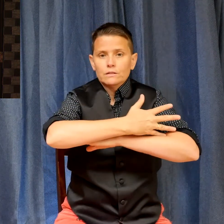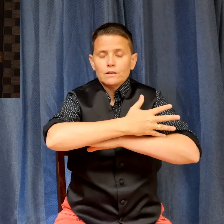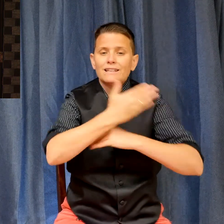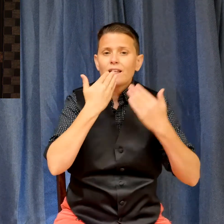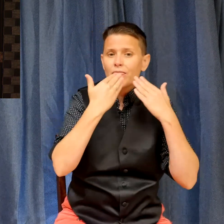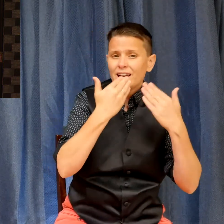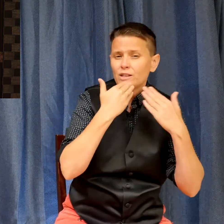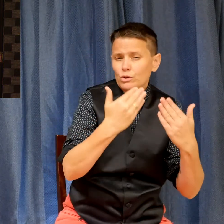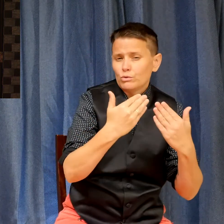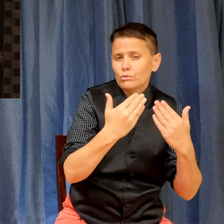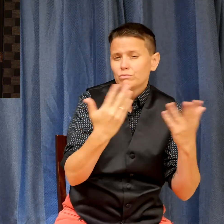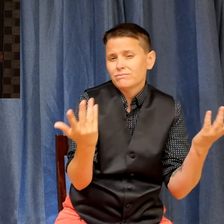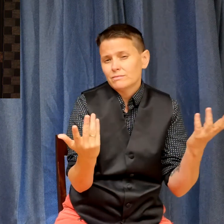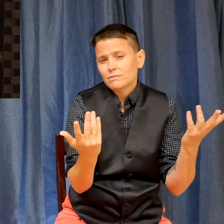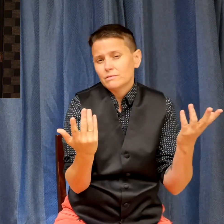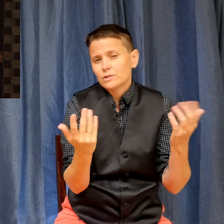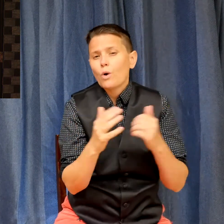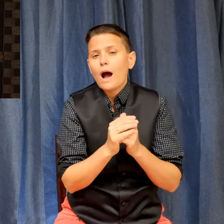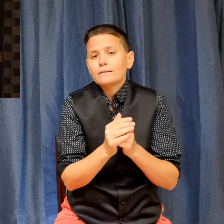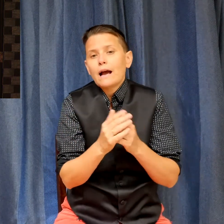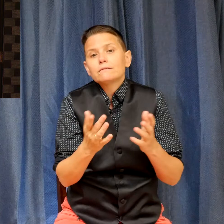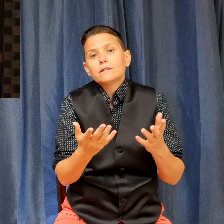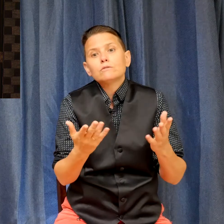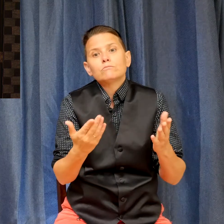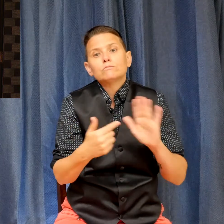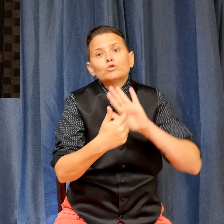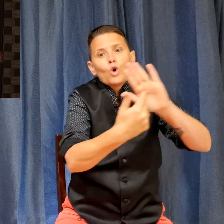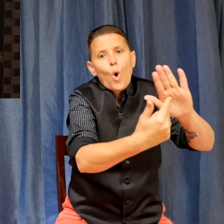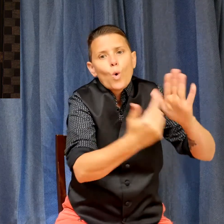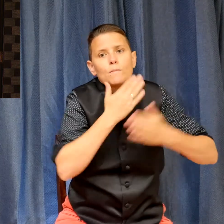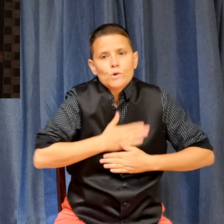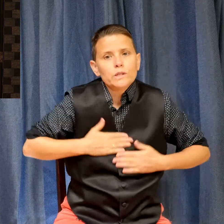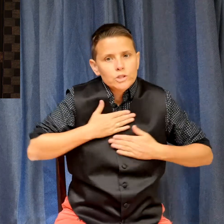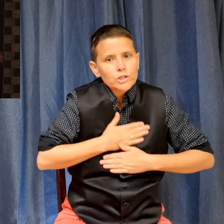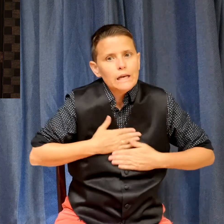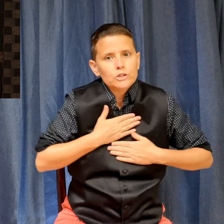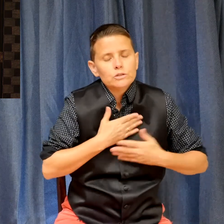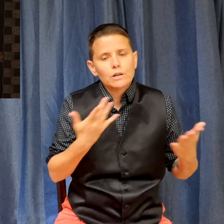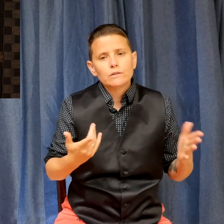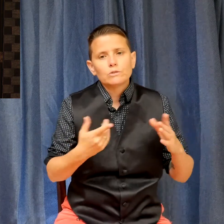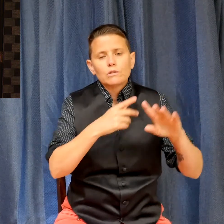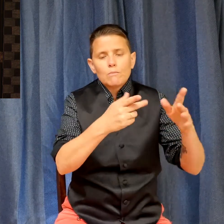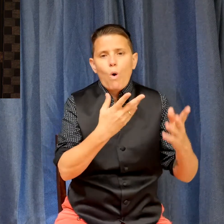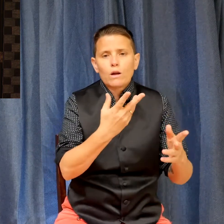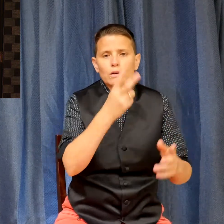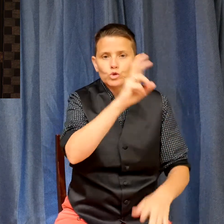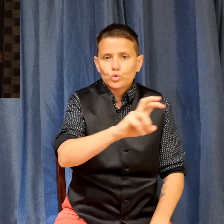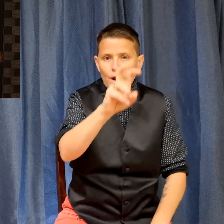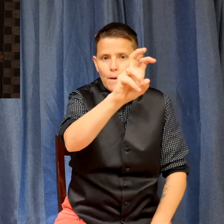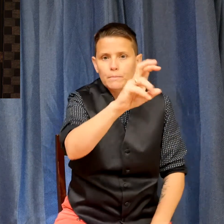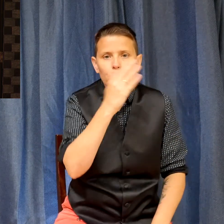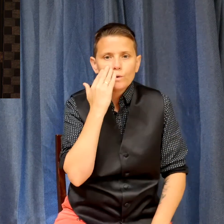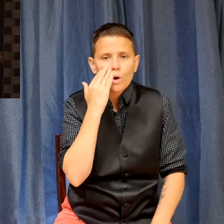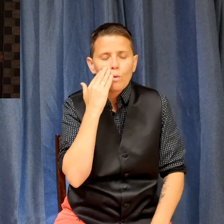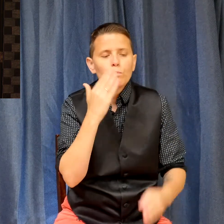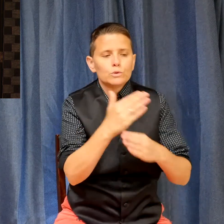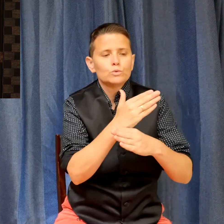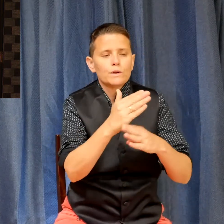you. So, yeah, I did show some appreciation, but I think anything you can